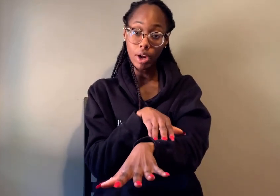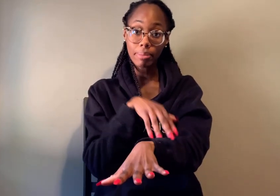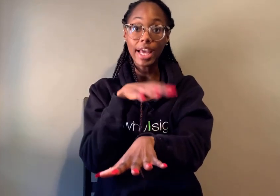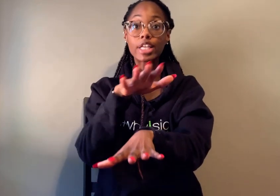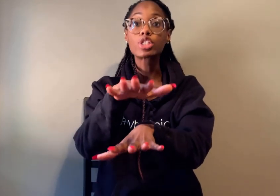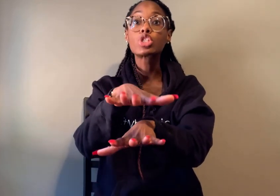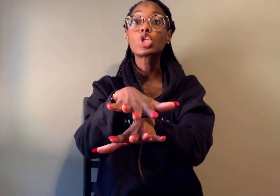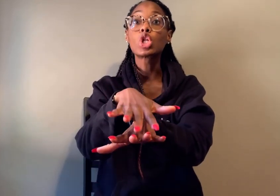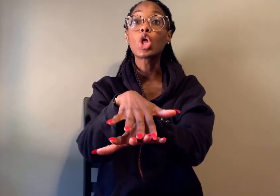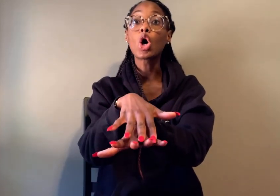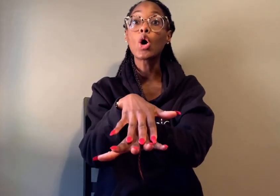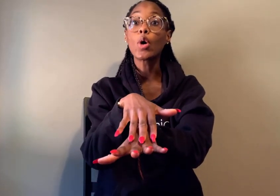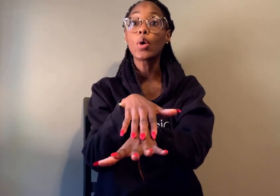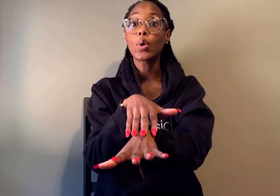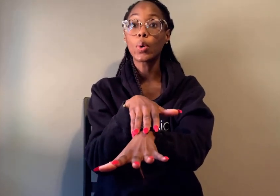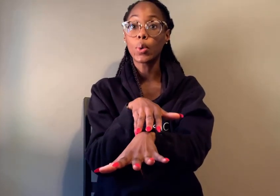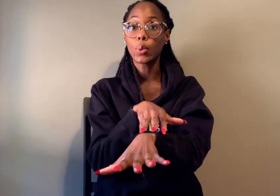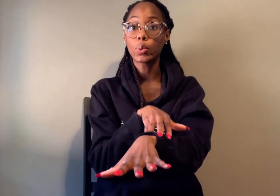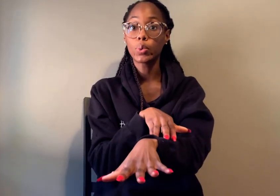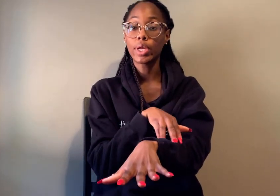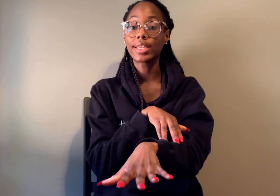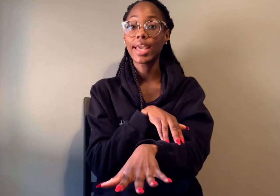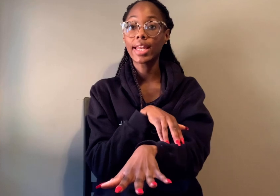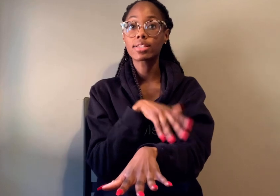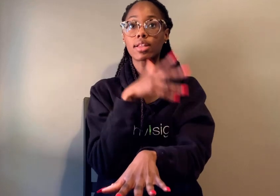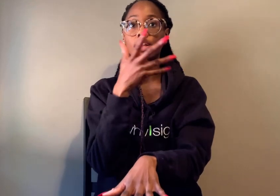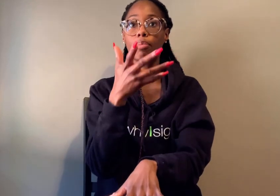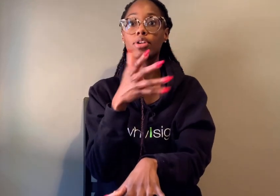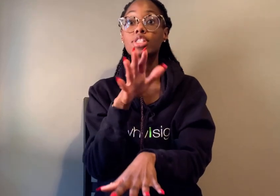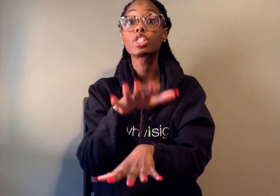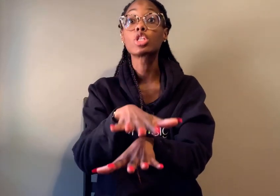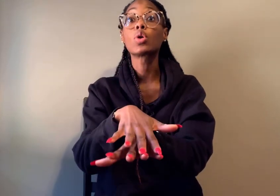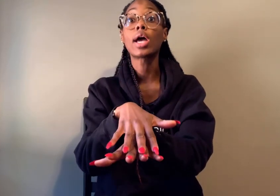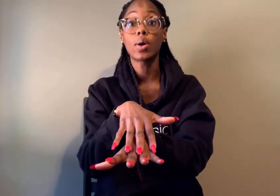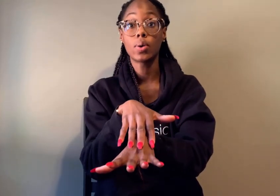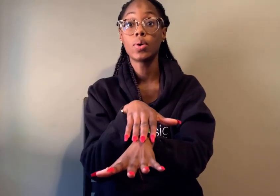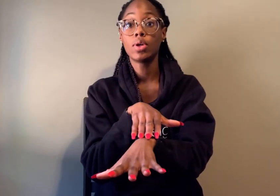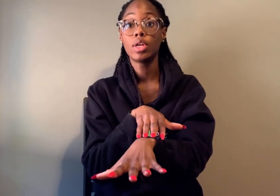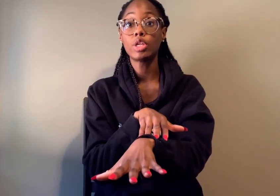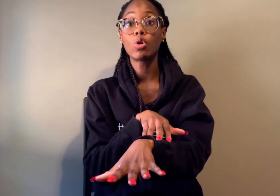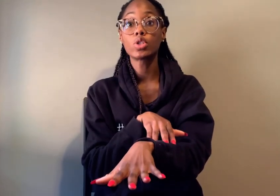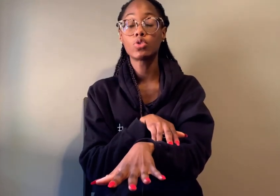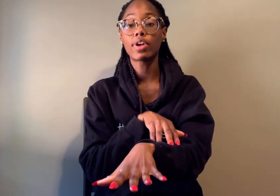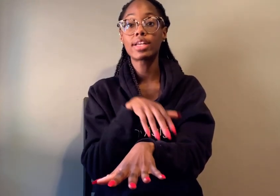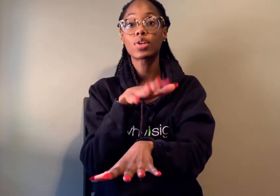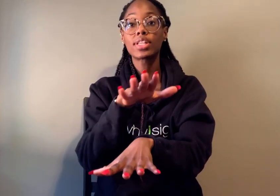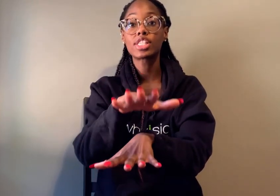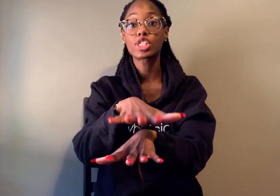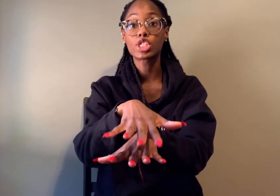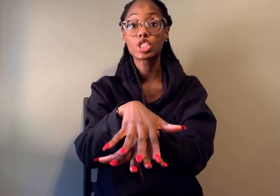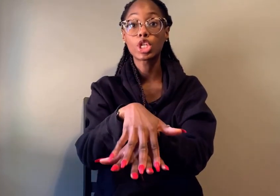like slow, indicating to the other person, slow down. You're going too fast. So this is